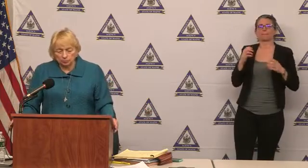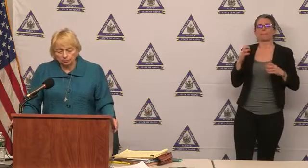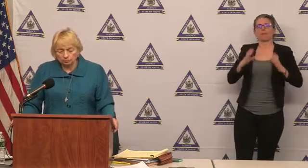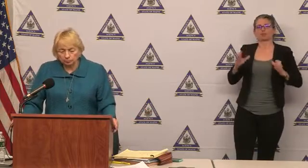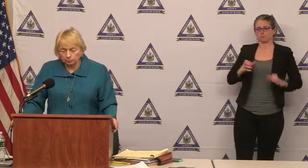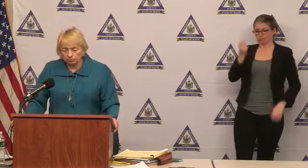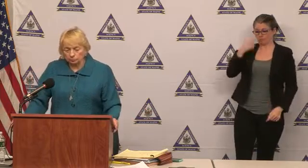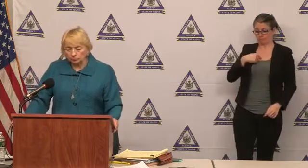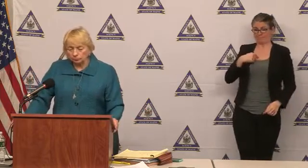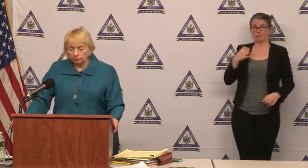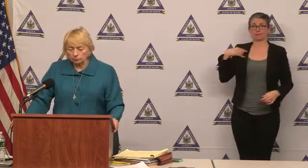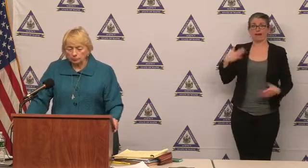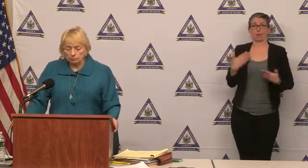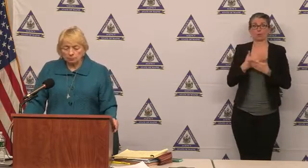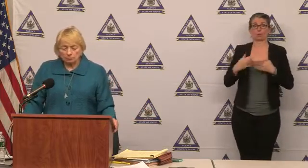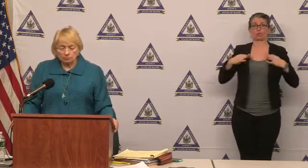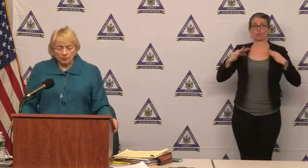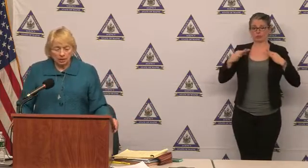store.